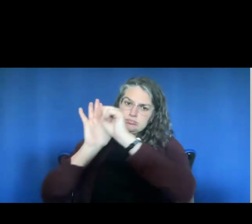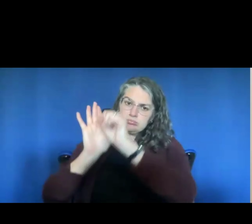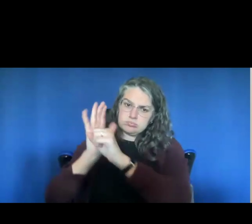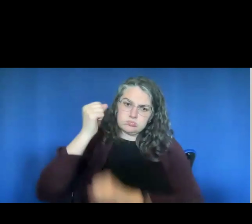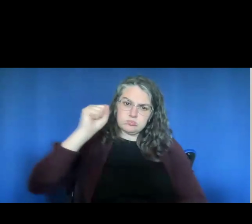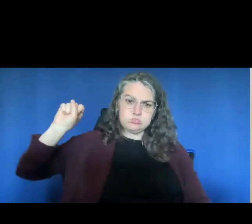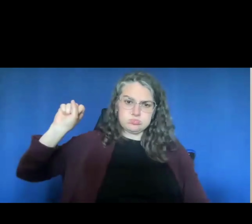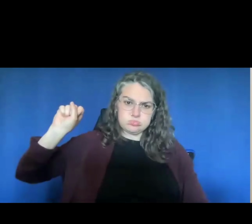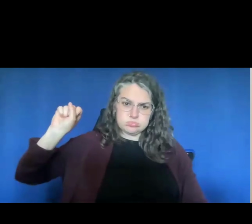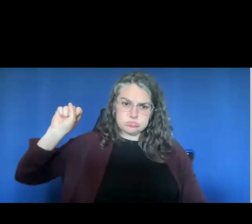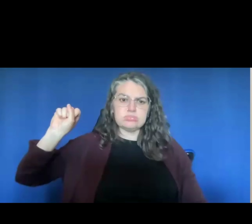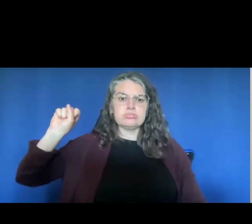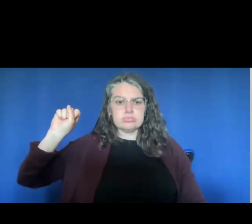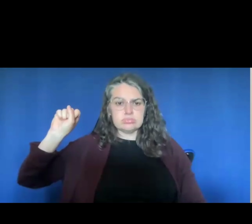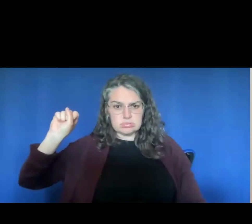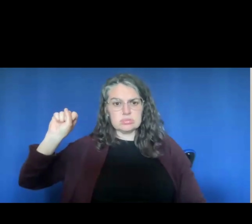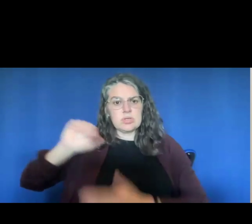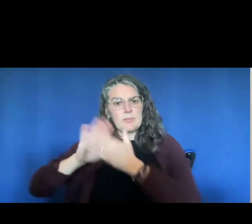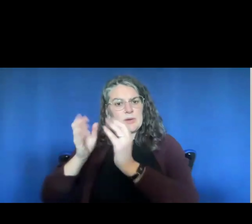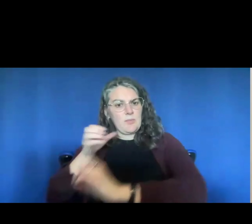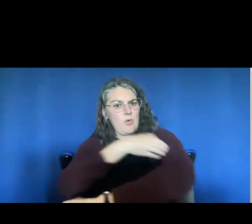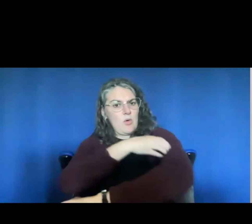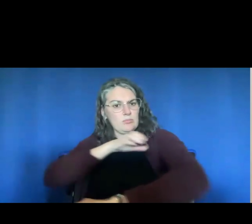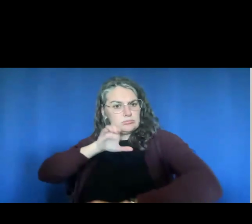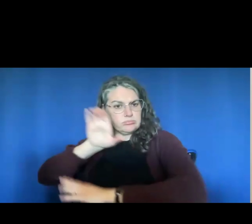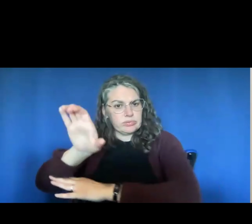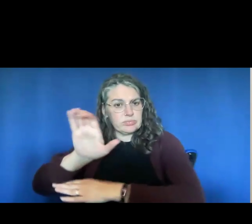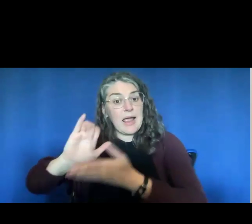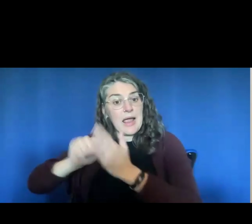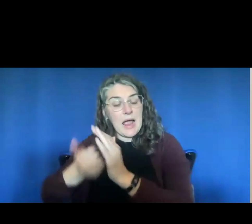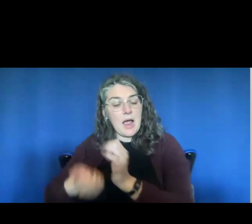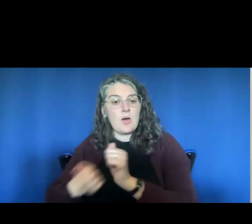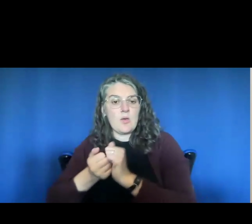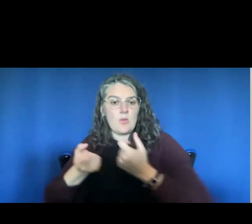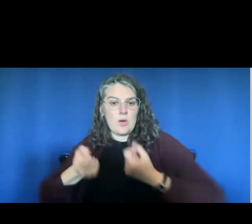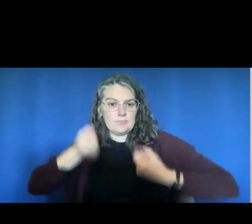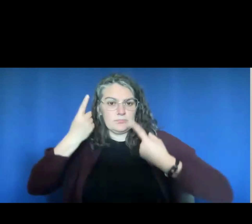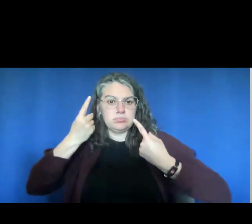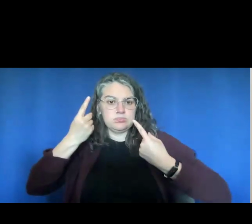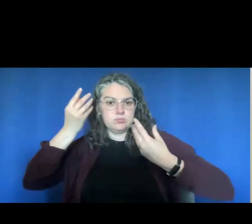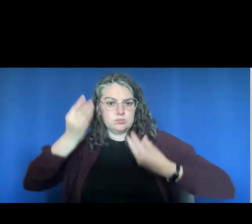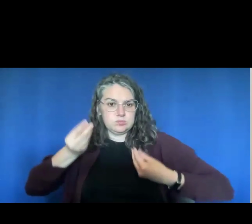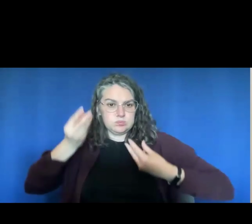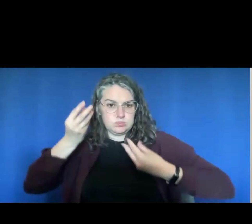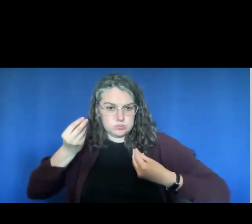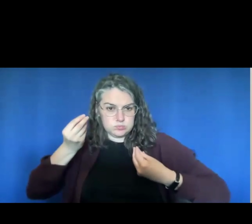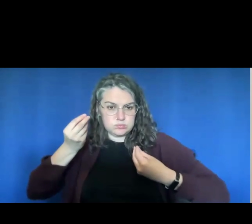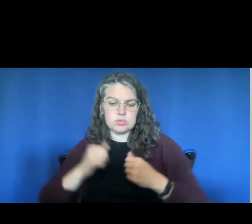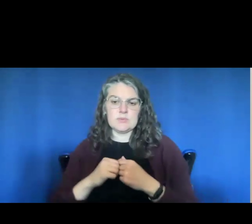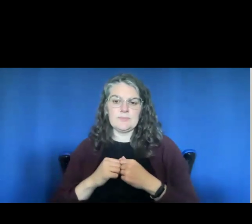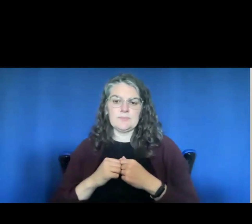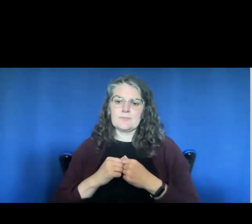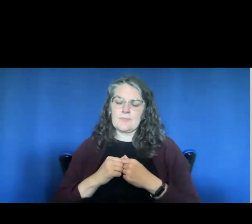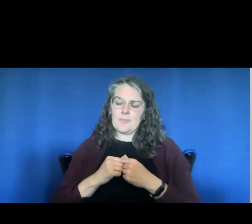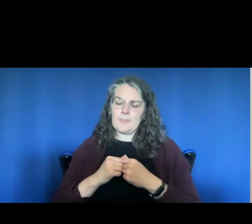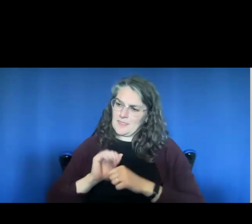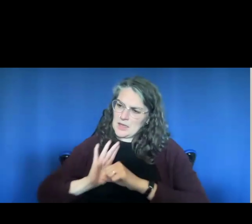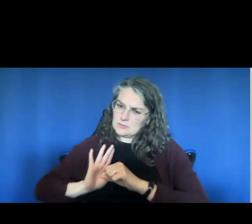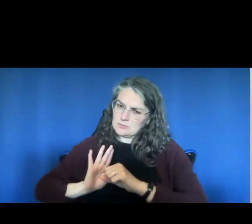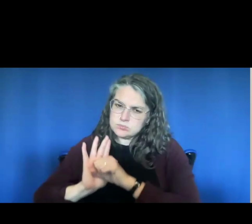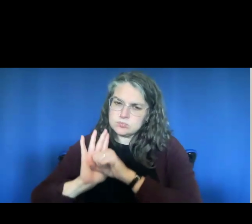became spreading empowerment through empathy. A particular pressure, a